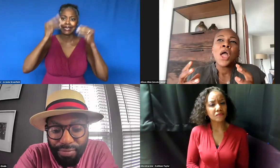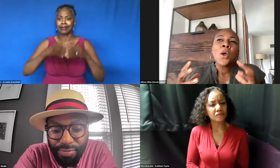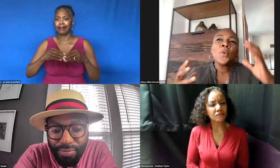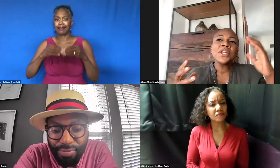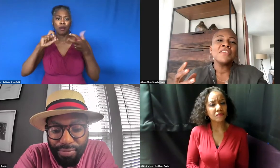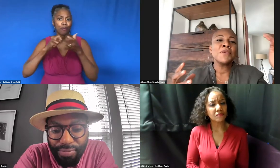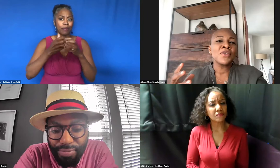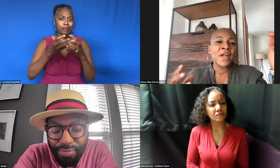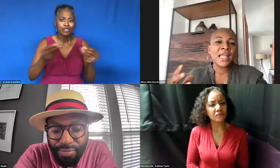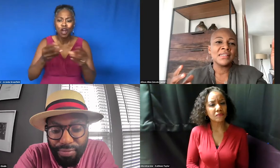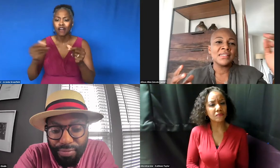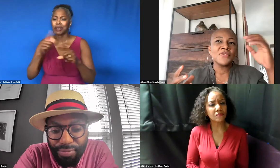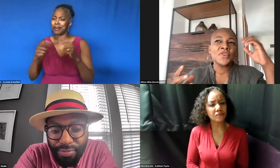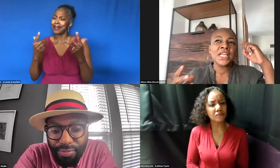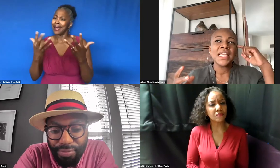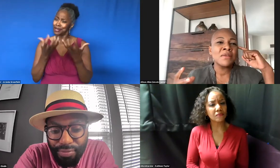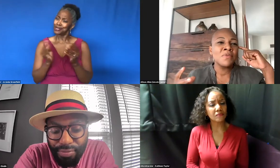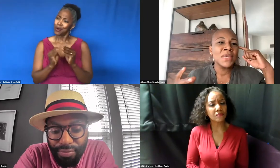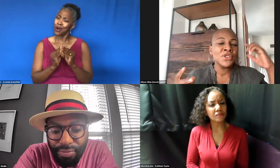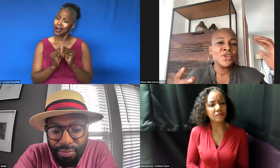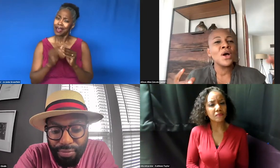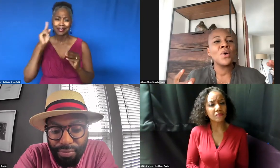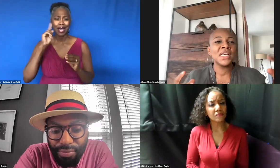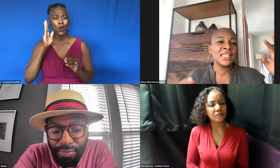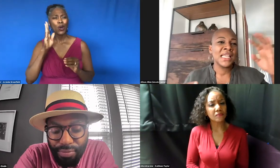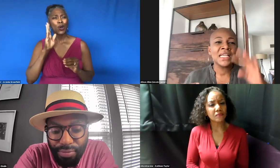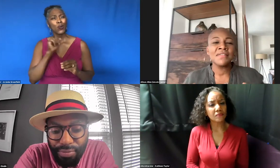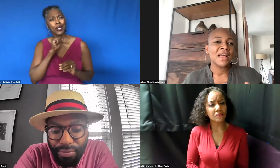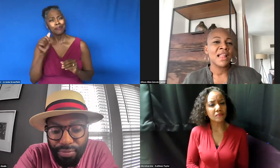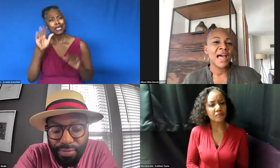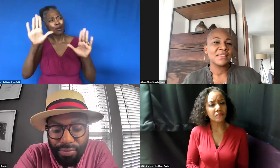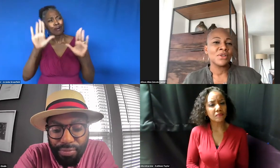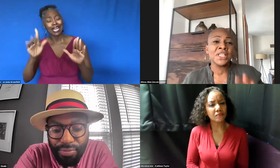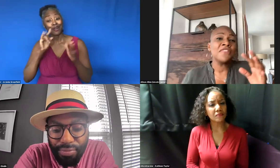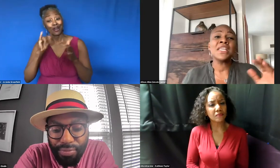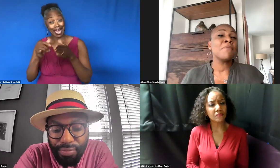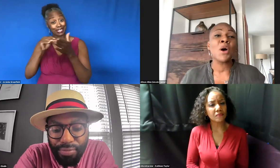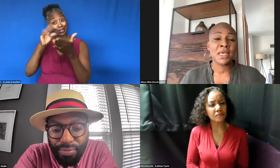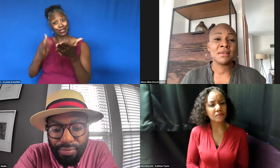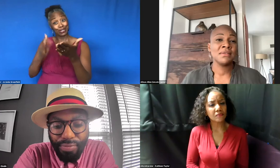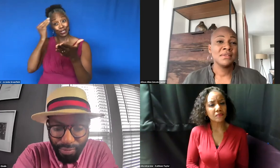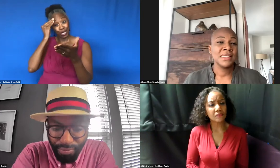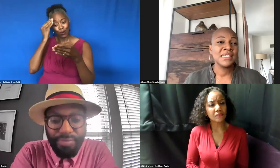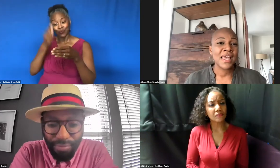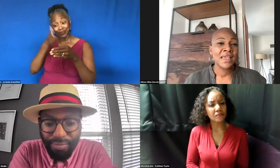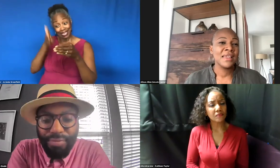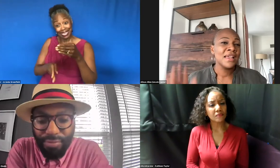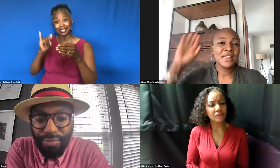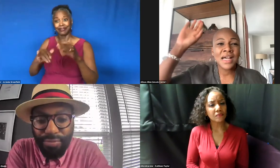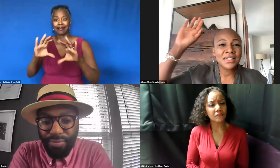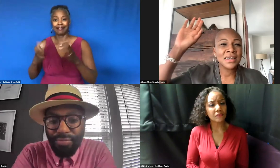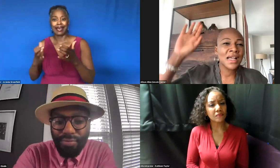say, wouldn't it have been great for him to know that at the end of that class, or even in the moment, to